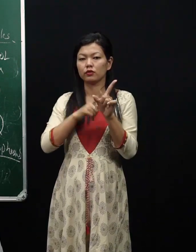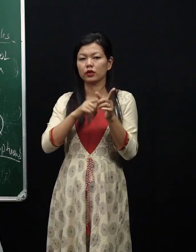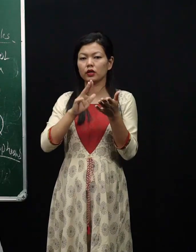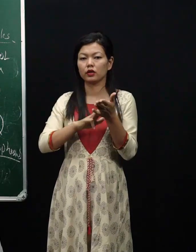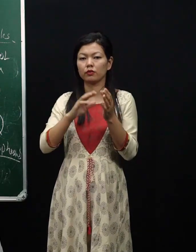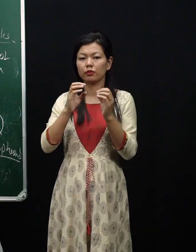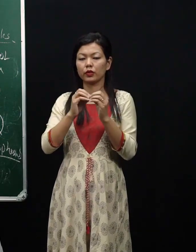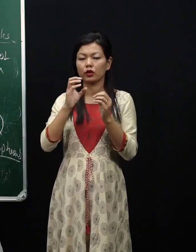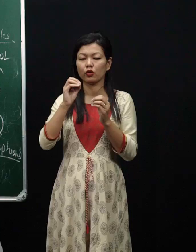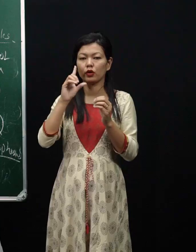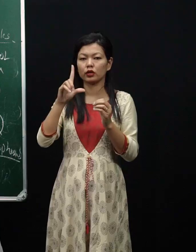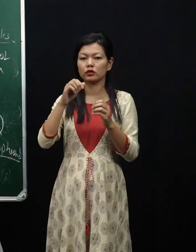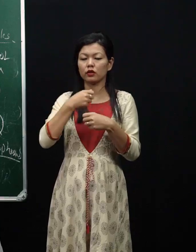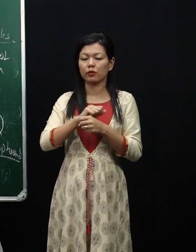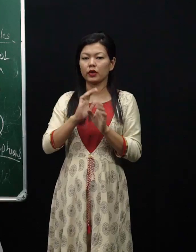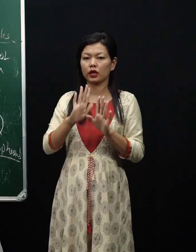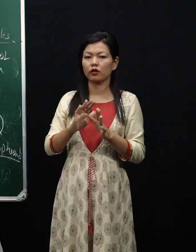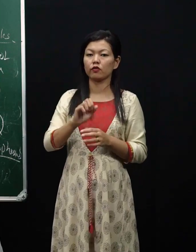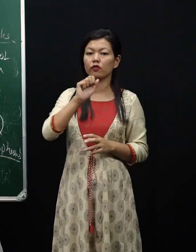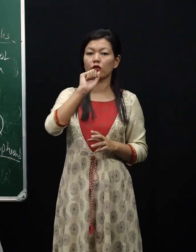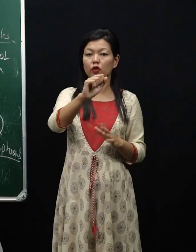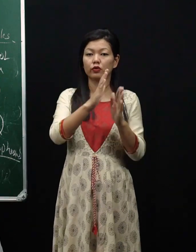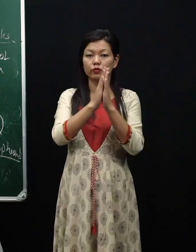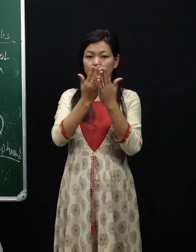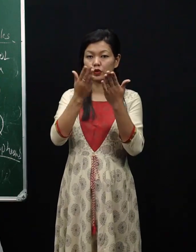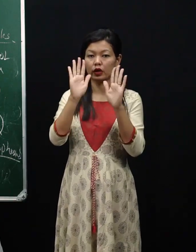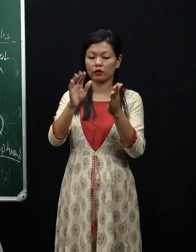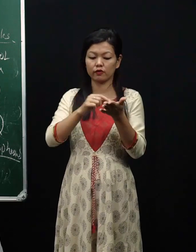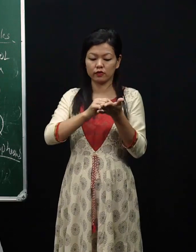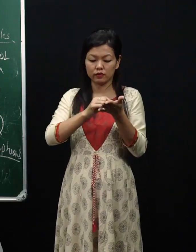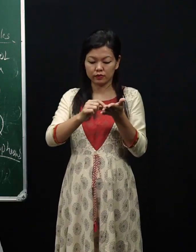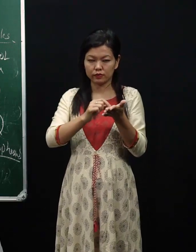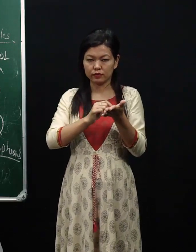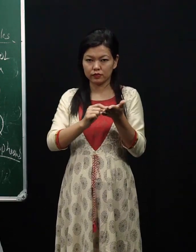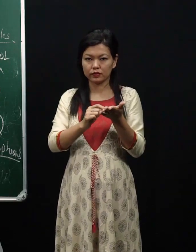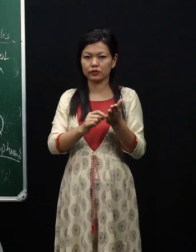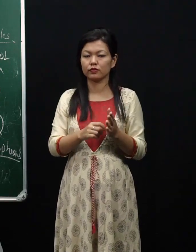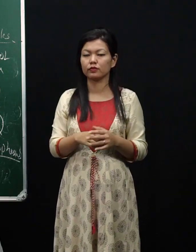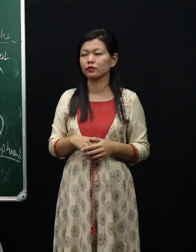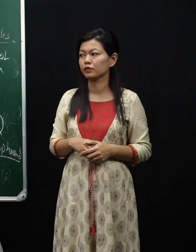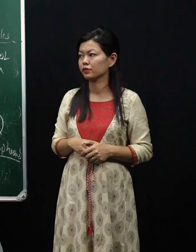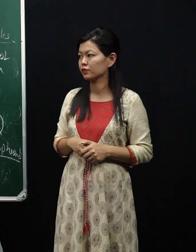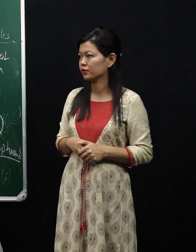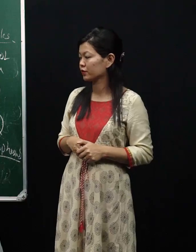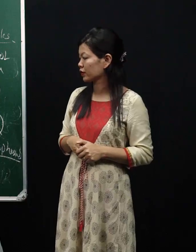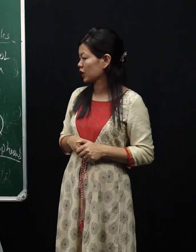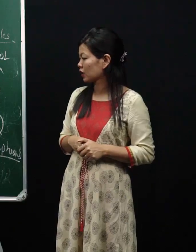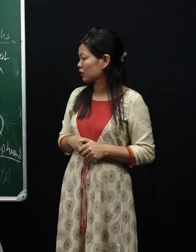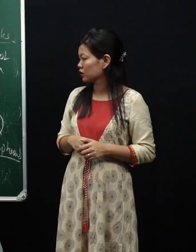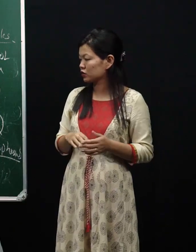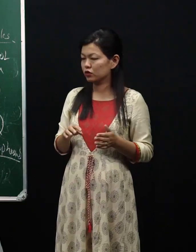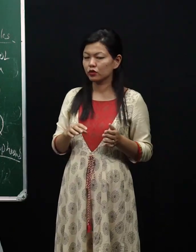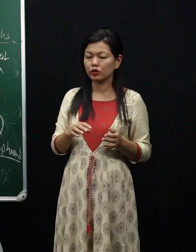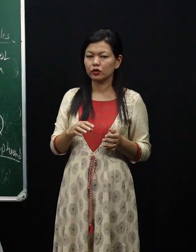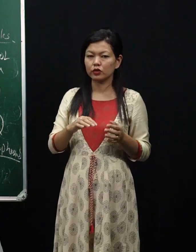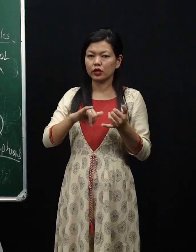Dalton, okay? And he said that it'll be easy if we just keep the symbol in alphabetical form. Okay,